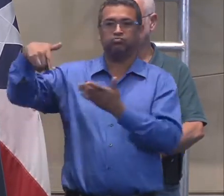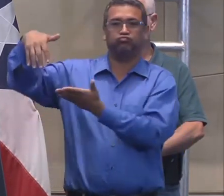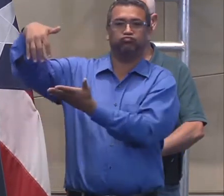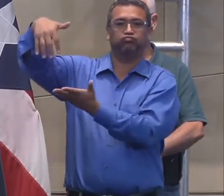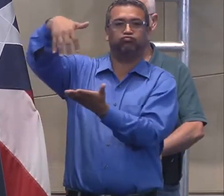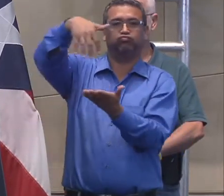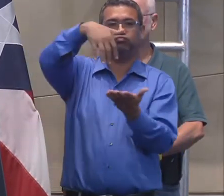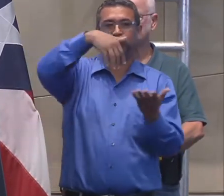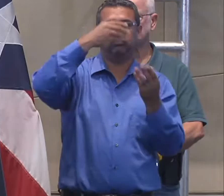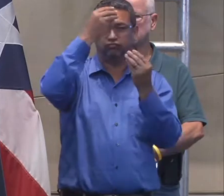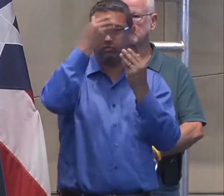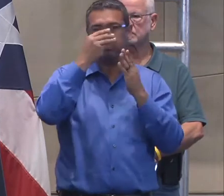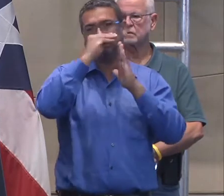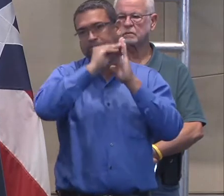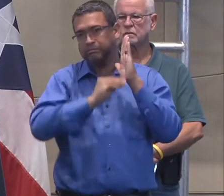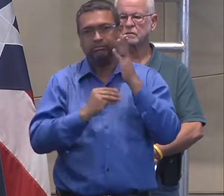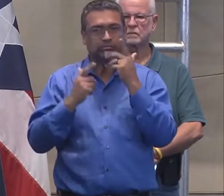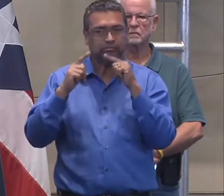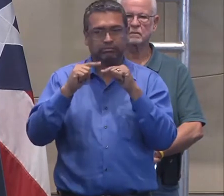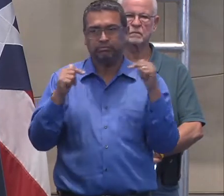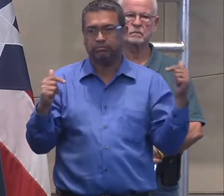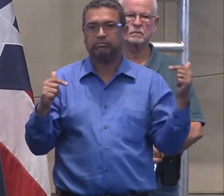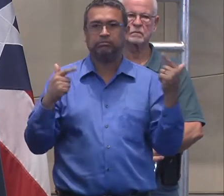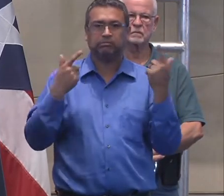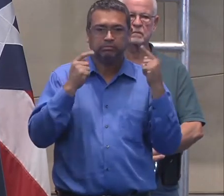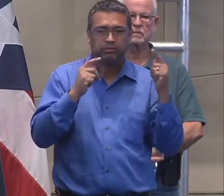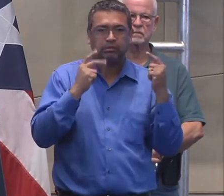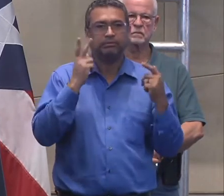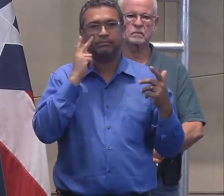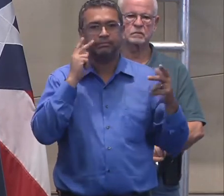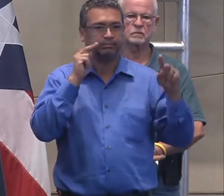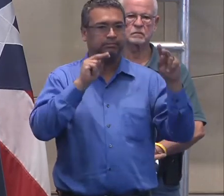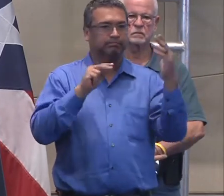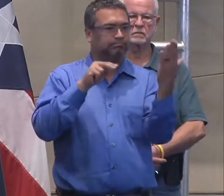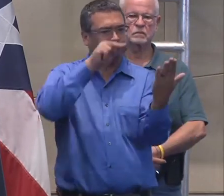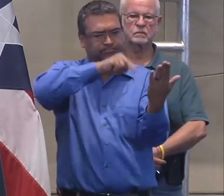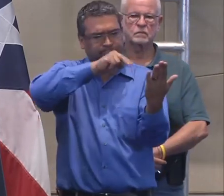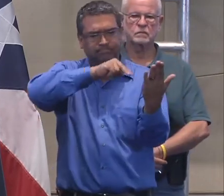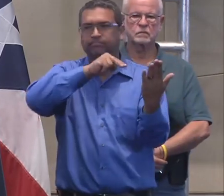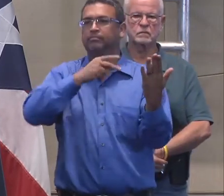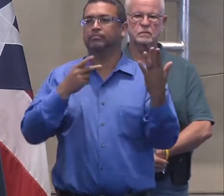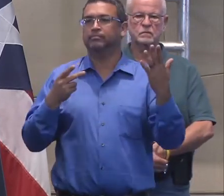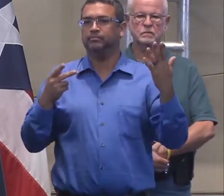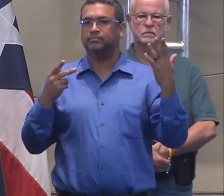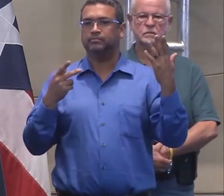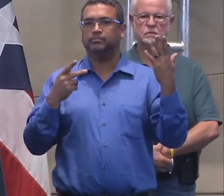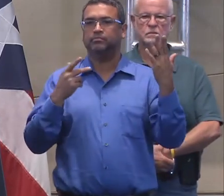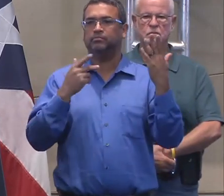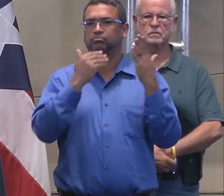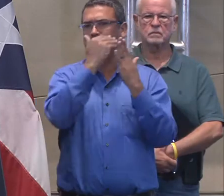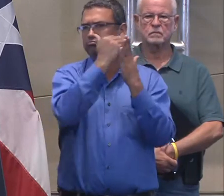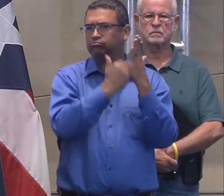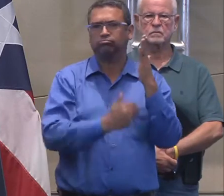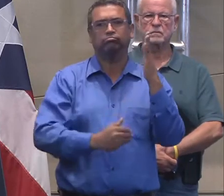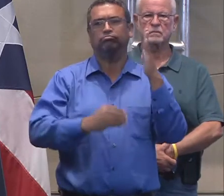can start the rebuilding process as soon as possible and that we have everything documented, that we have all of the information